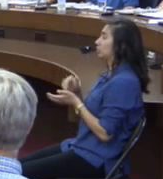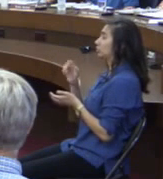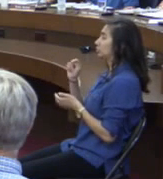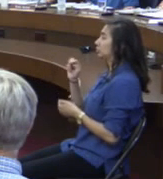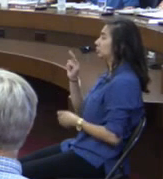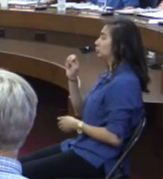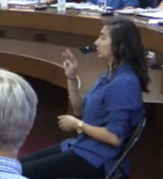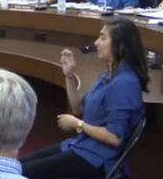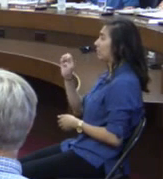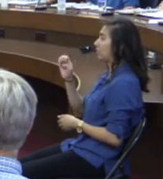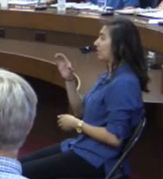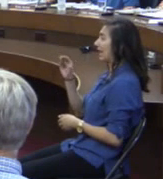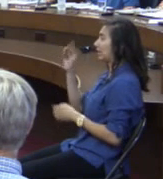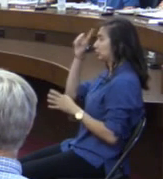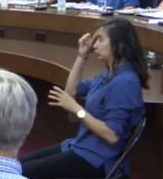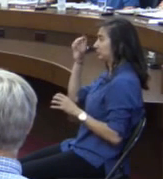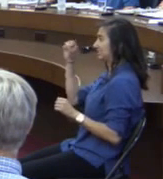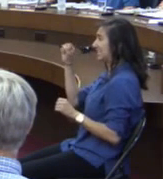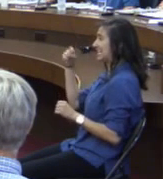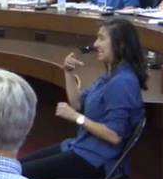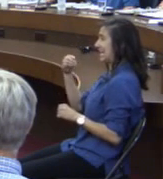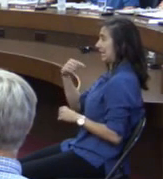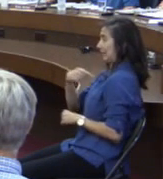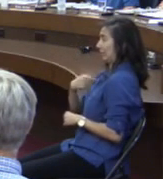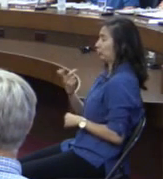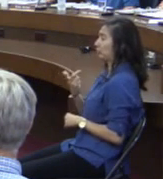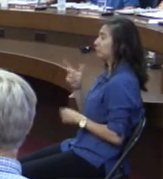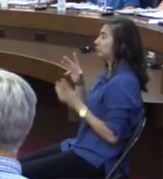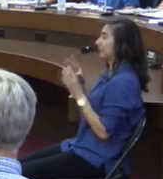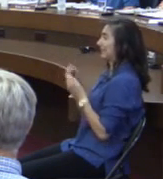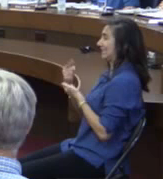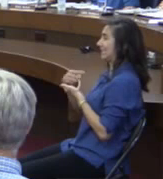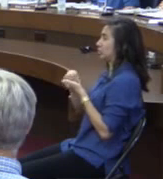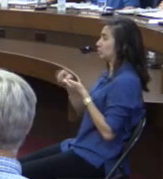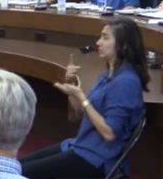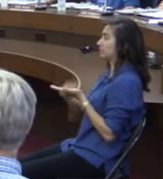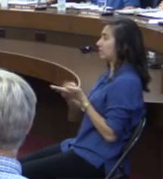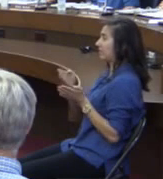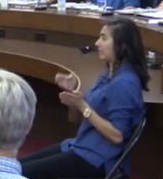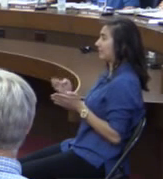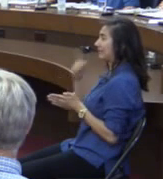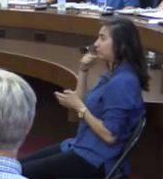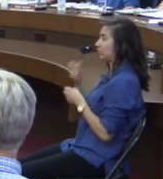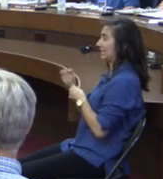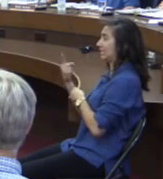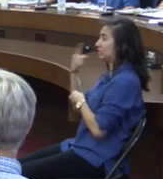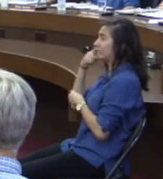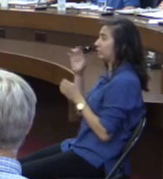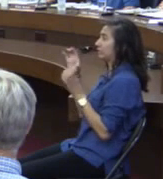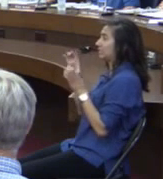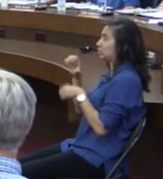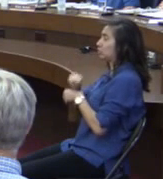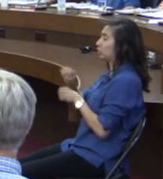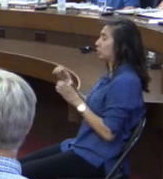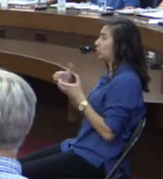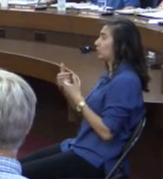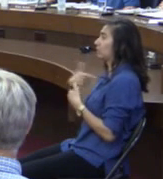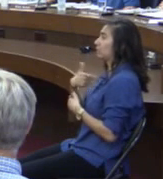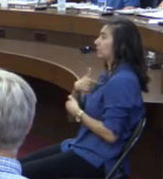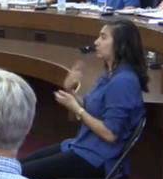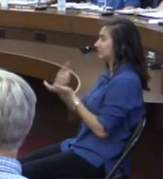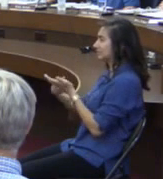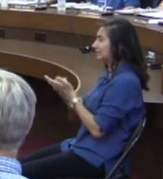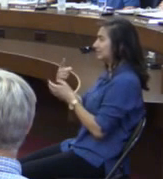Superintendent Carasosa and I, to discuss our plan for the year for the accreditation work group. We're going to look at our